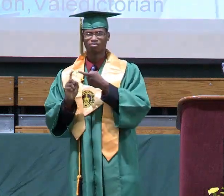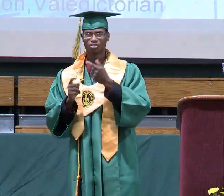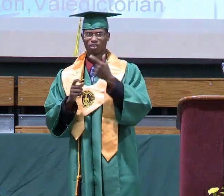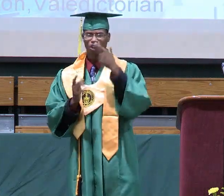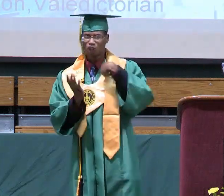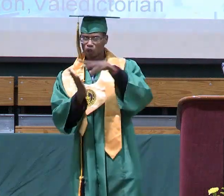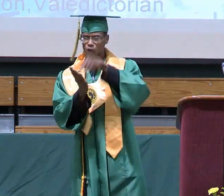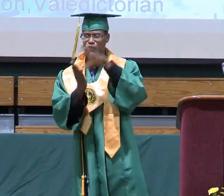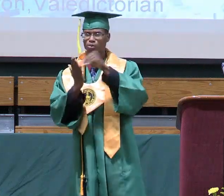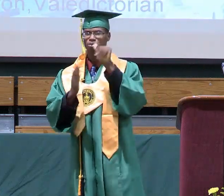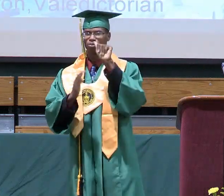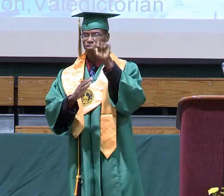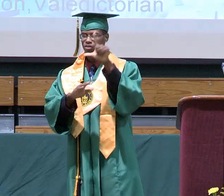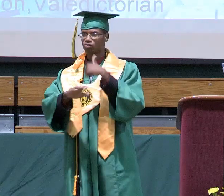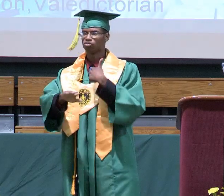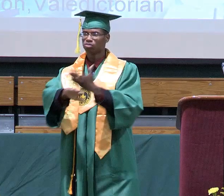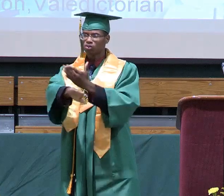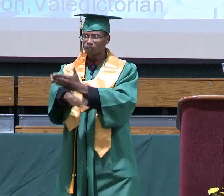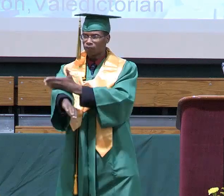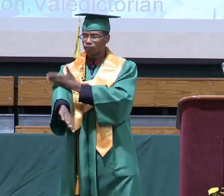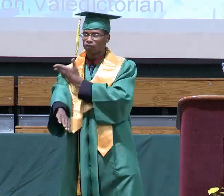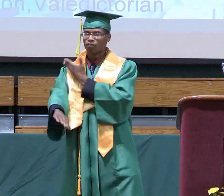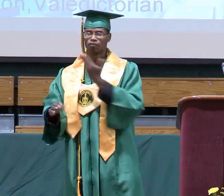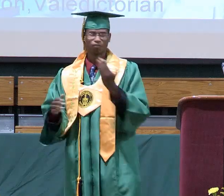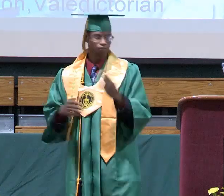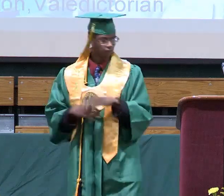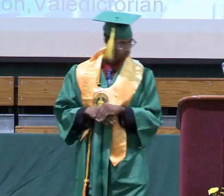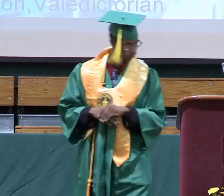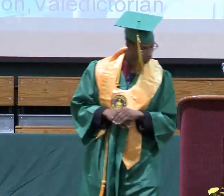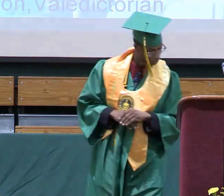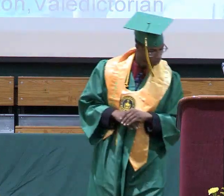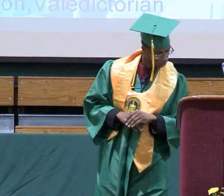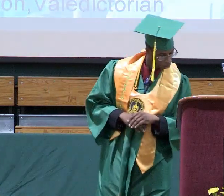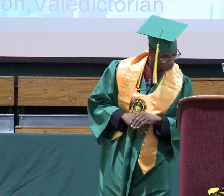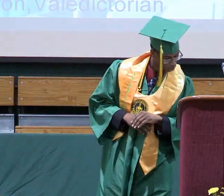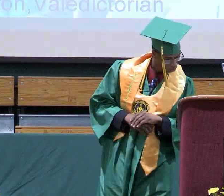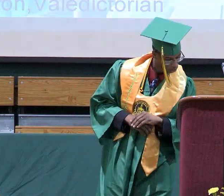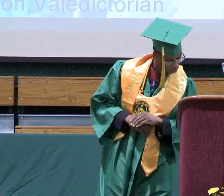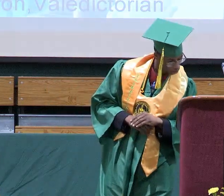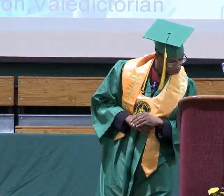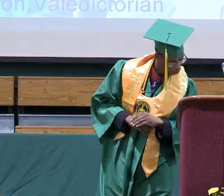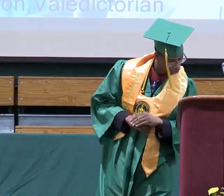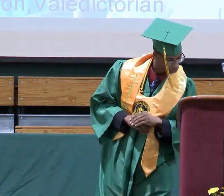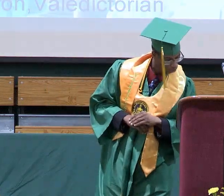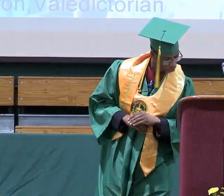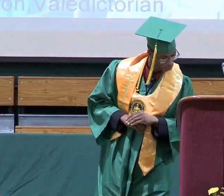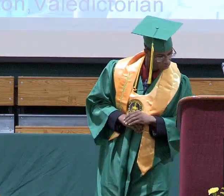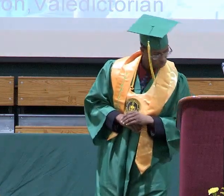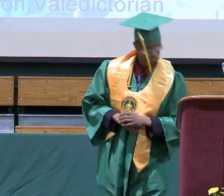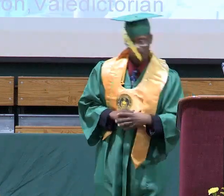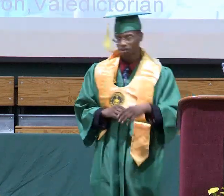You know, I was able to learn American Sign Language from friends face-to-face and improve my language skills.